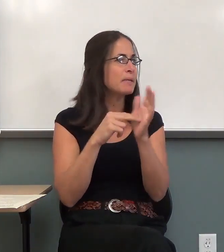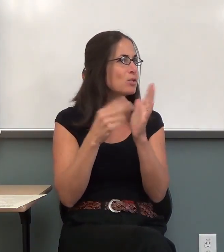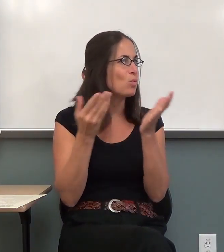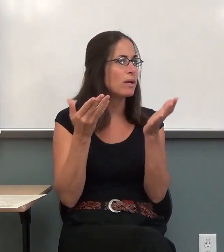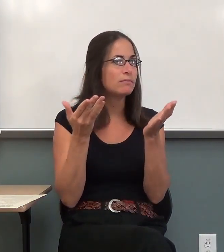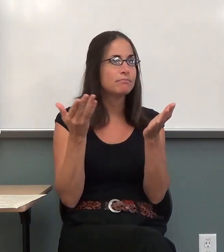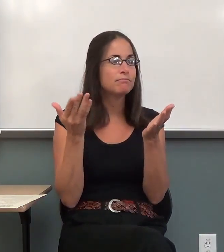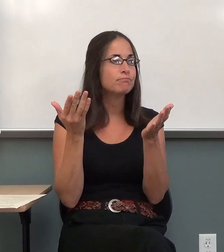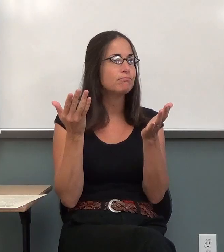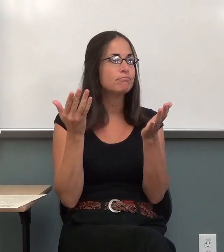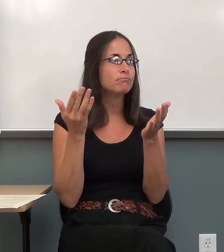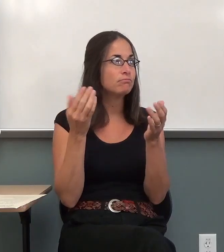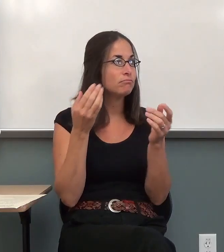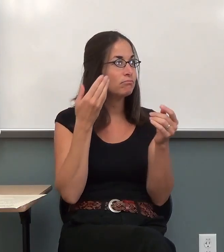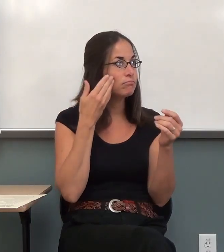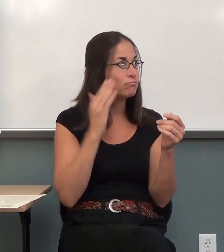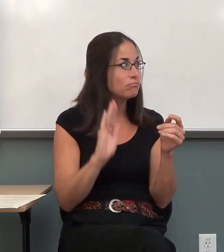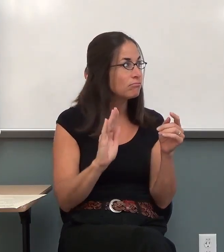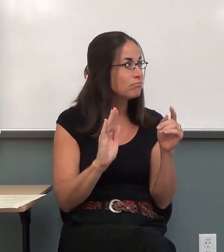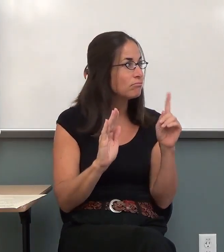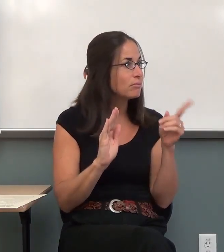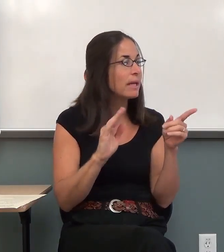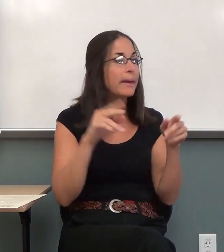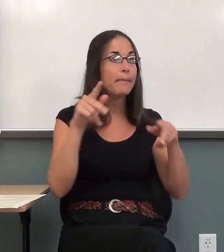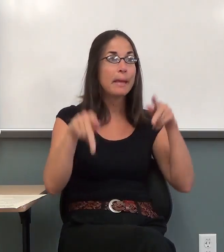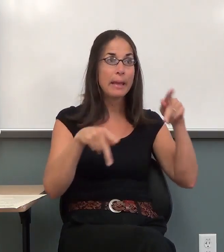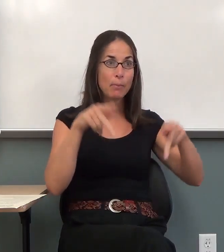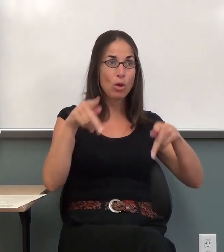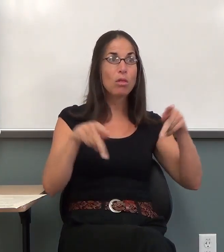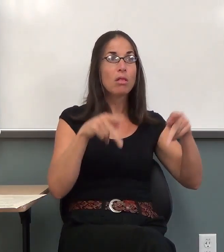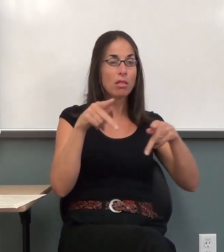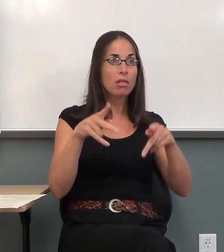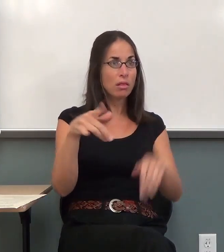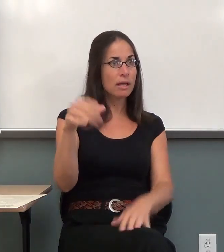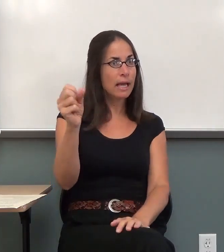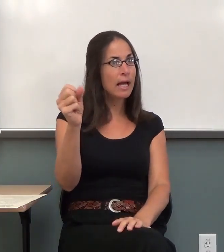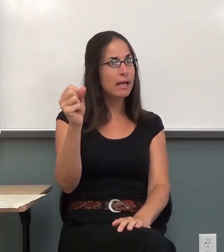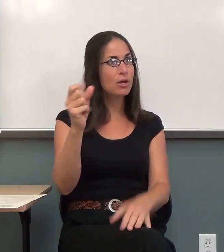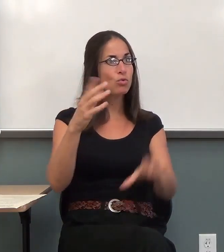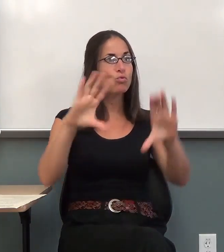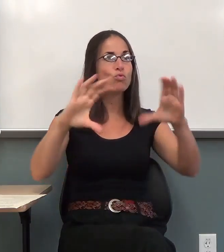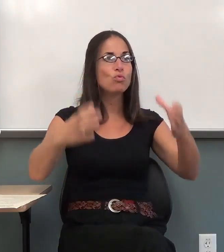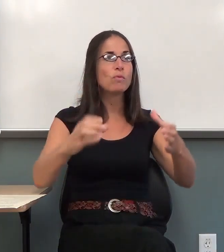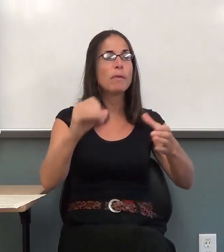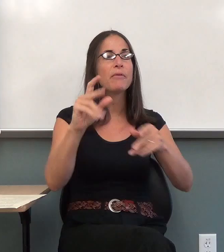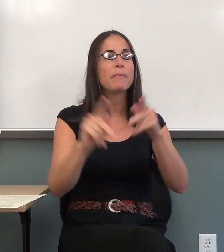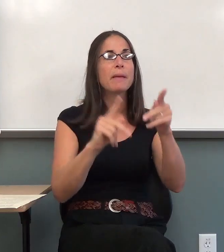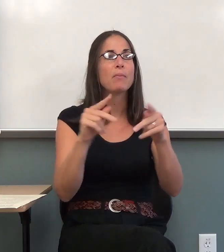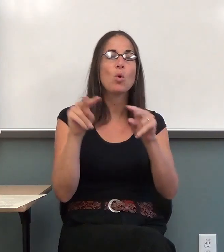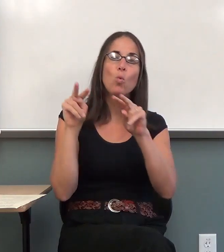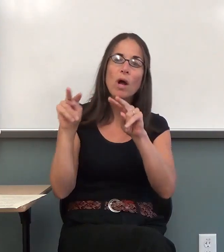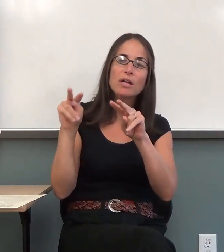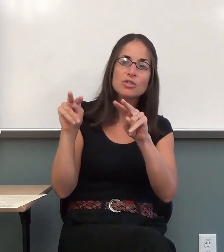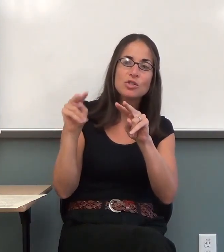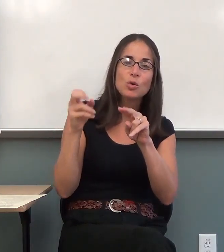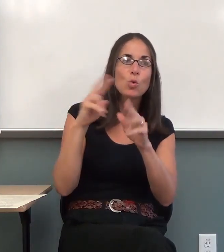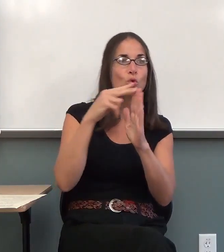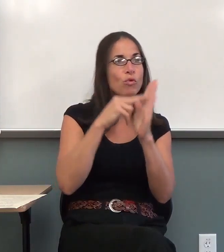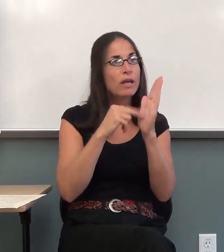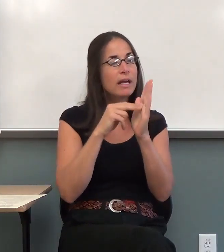You don't know what an audience is? Yeah, there you go. It's people, right? It's a group of people watching or reading or paying attention to something.